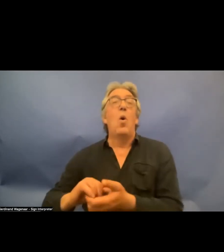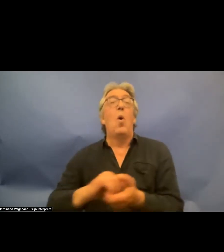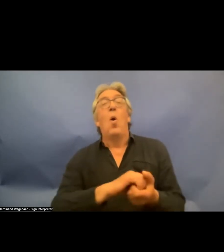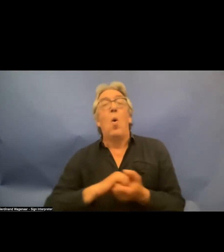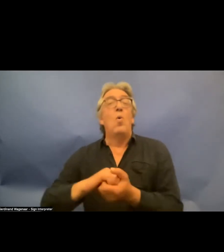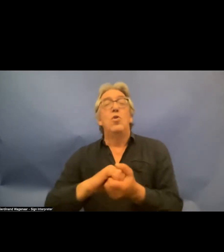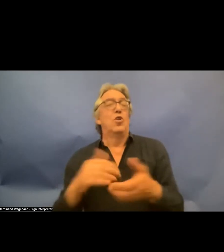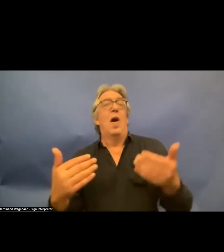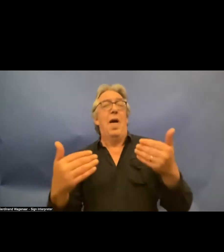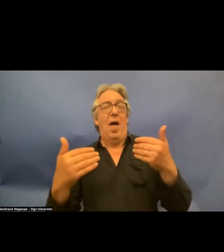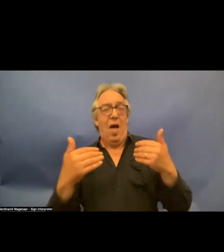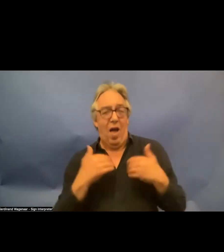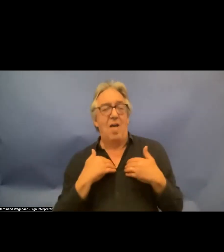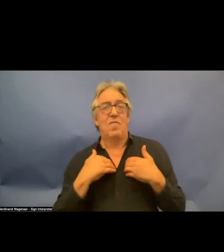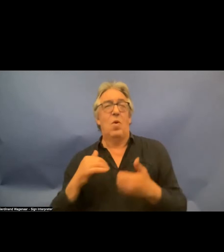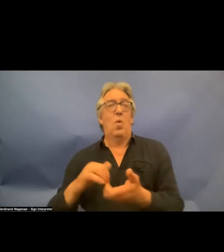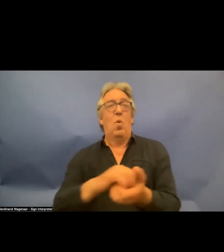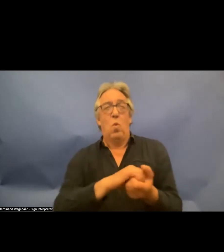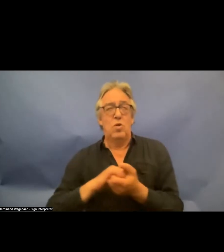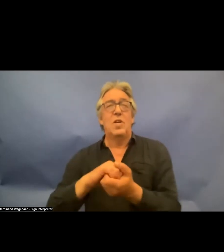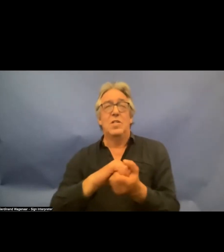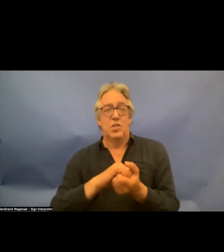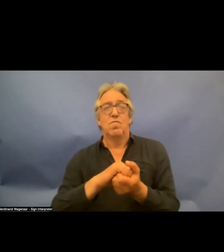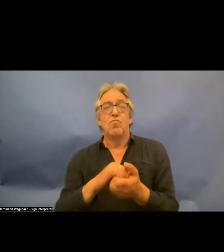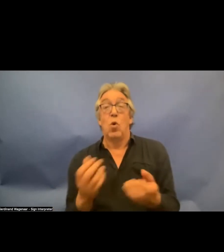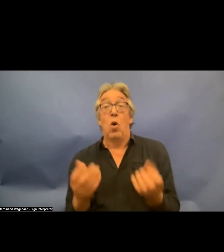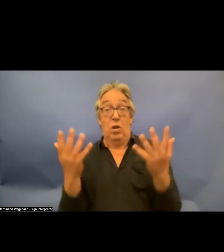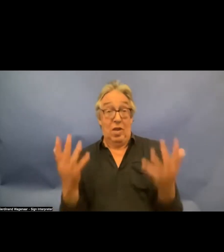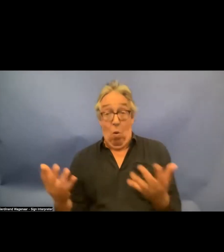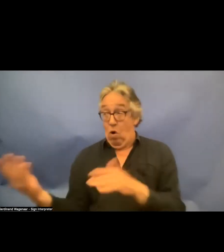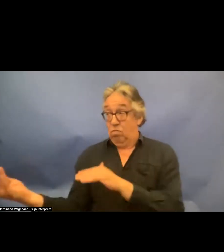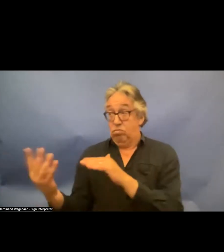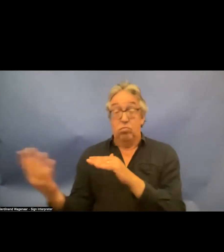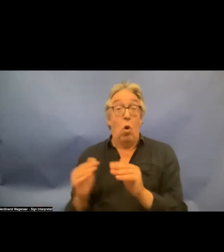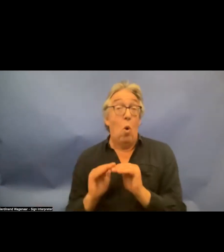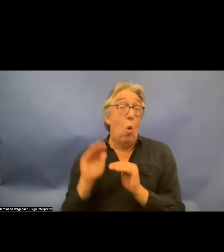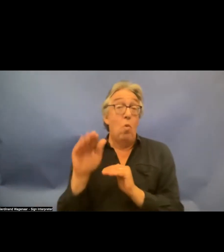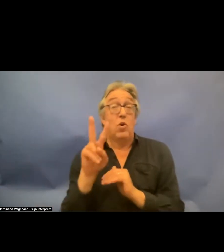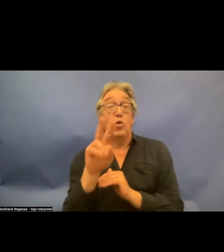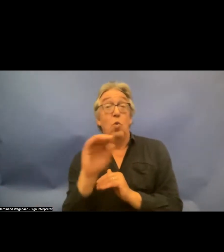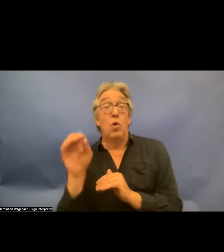in Poland or even in Germany are coming to Poznan. Thank you for your attention.